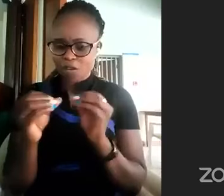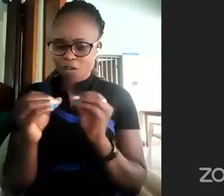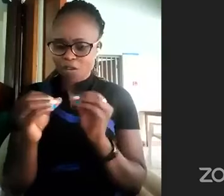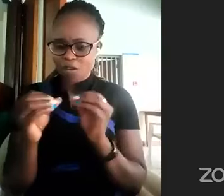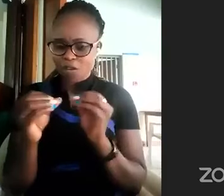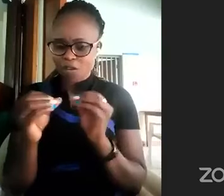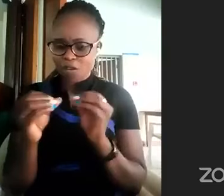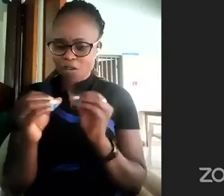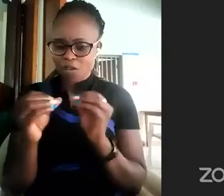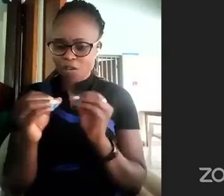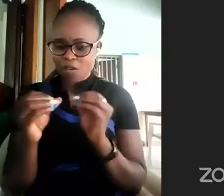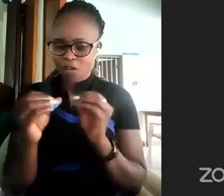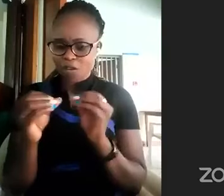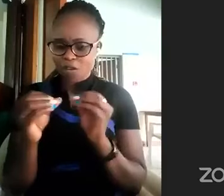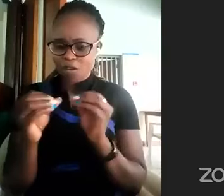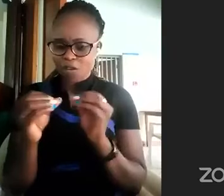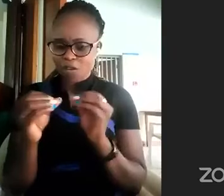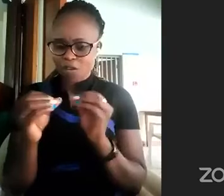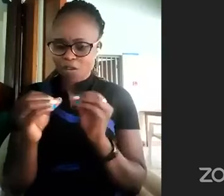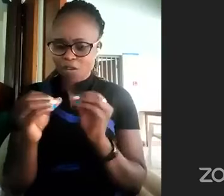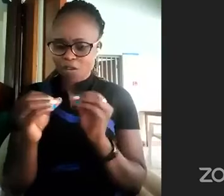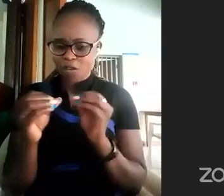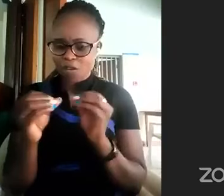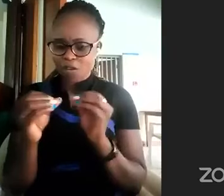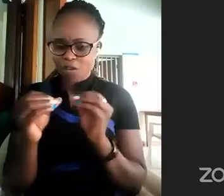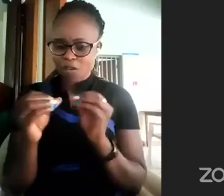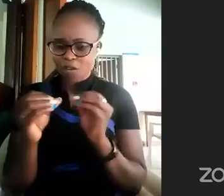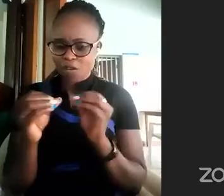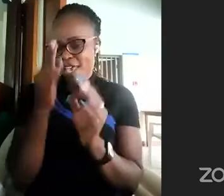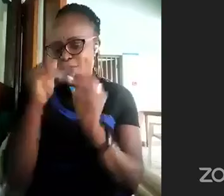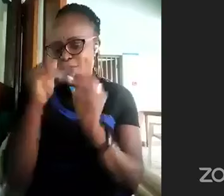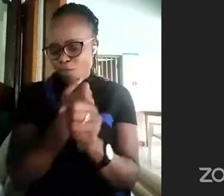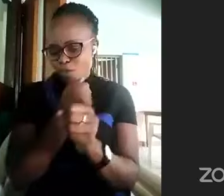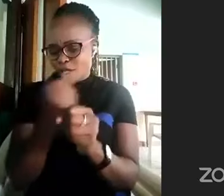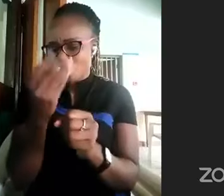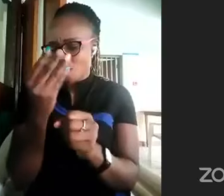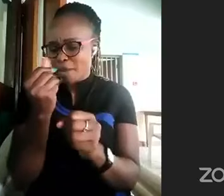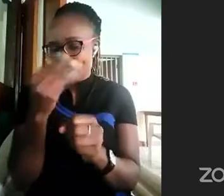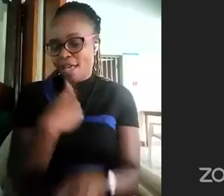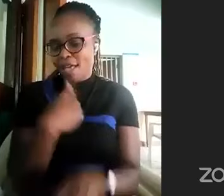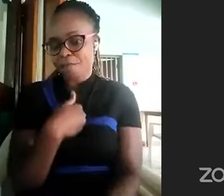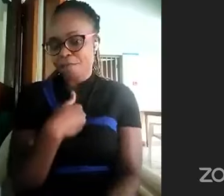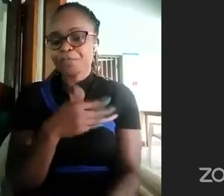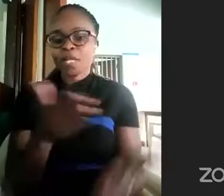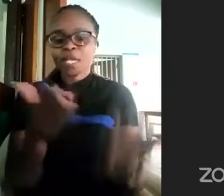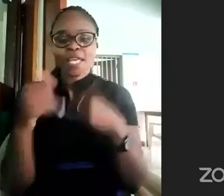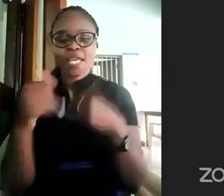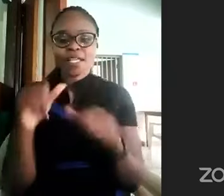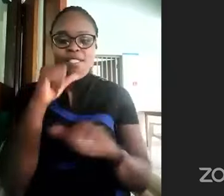Women with disability need security. You see, in the case that she can be